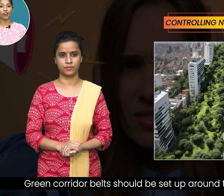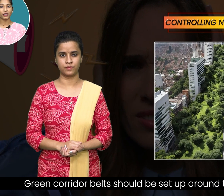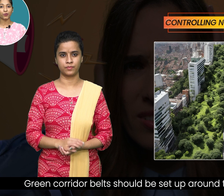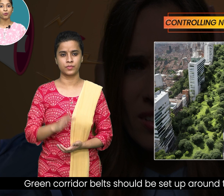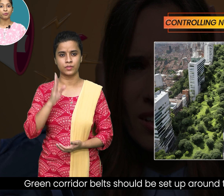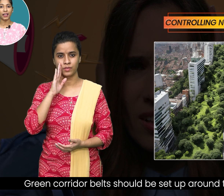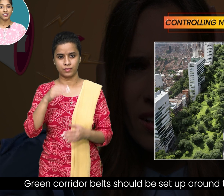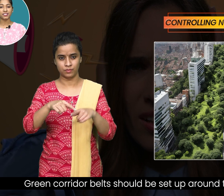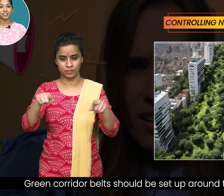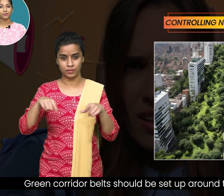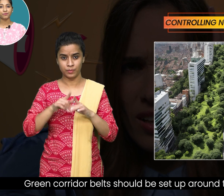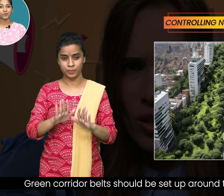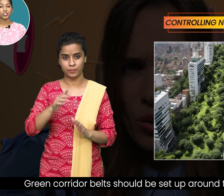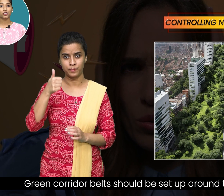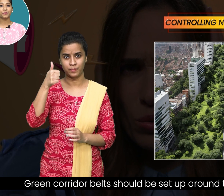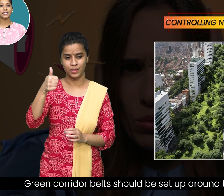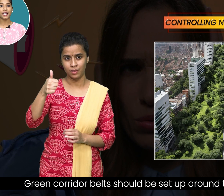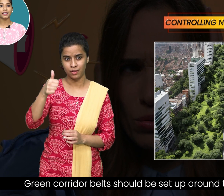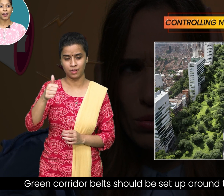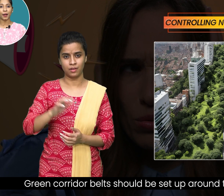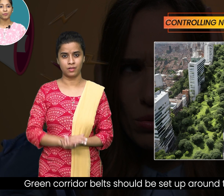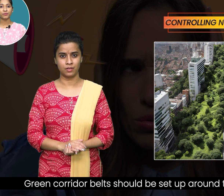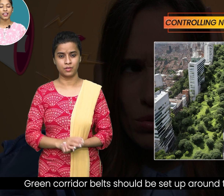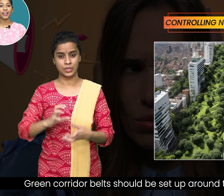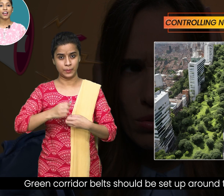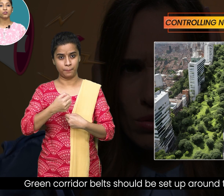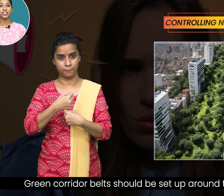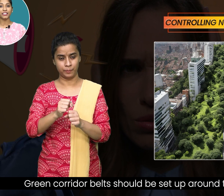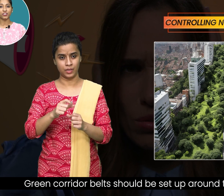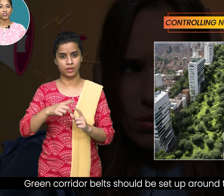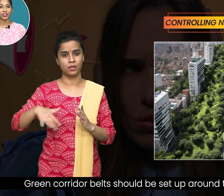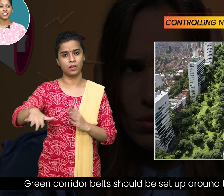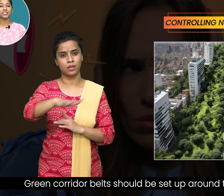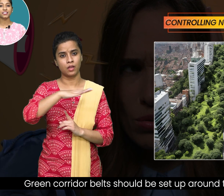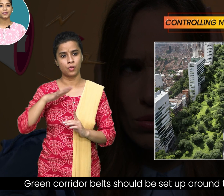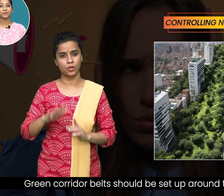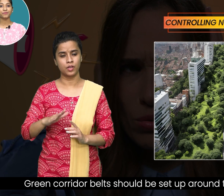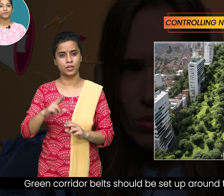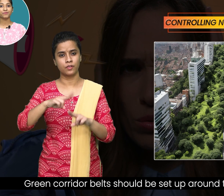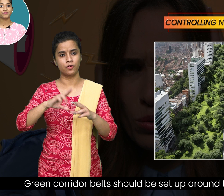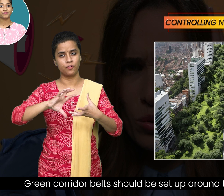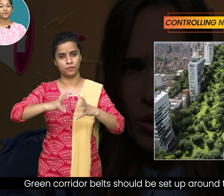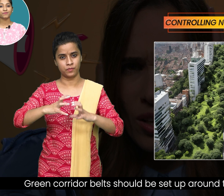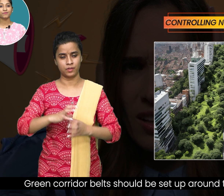Green corridor belts should be set up around the industries